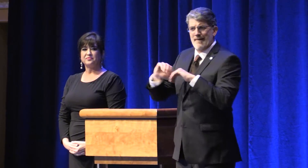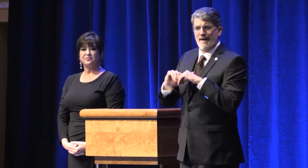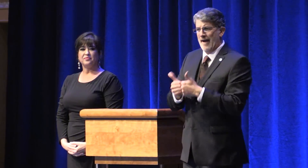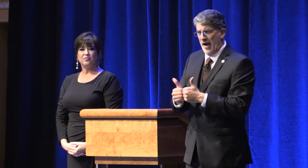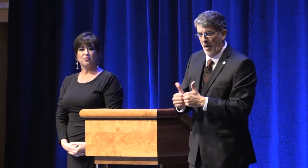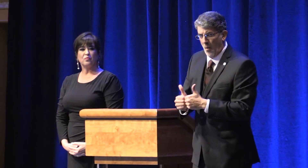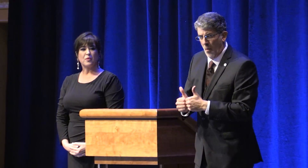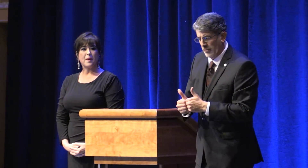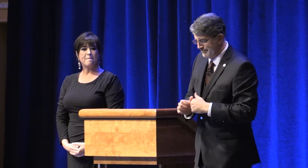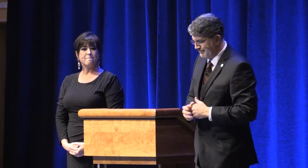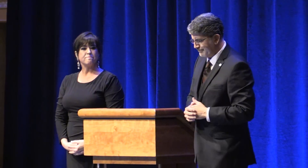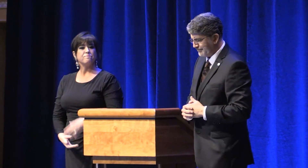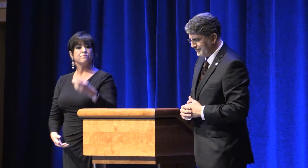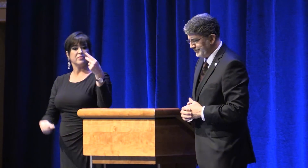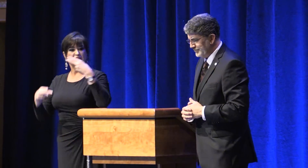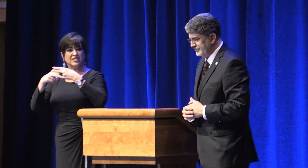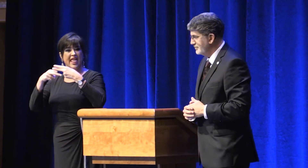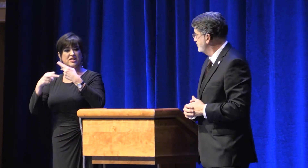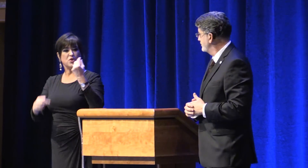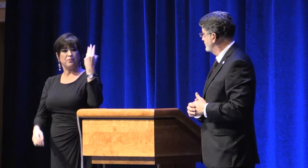TDI was founded